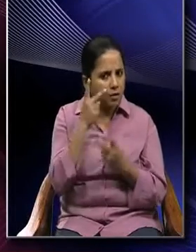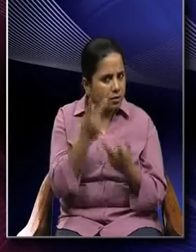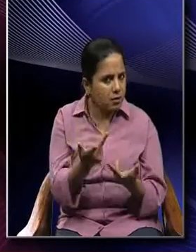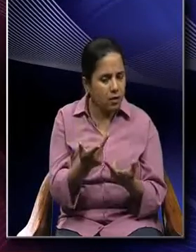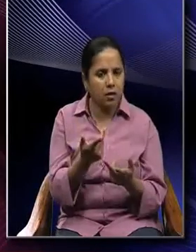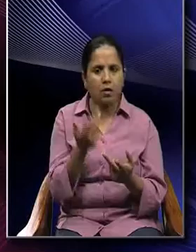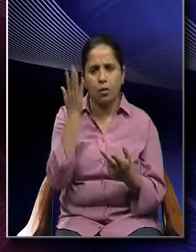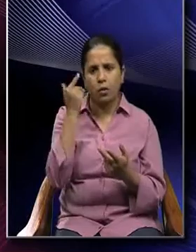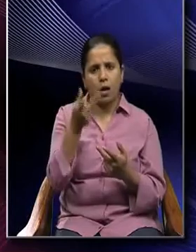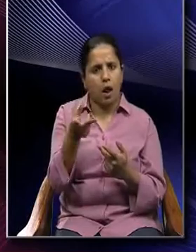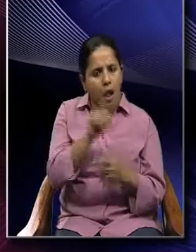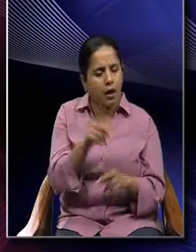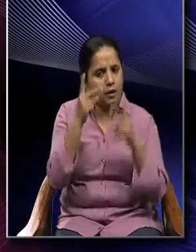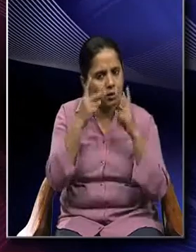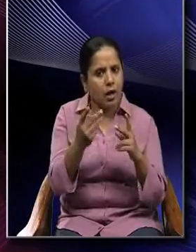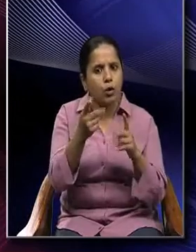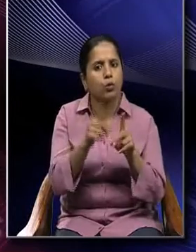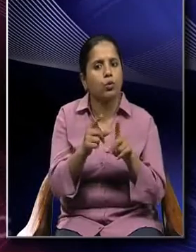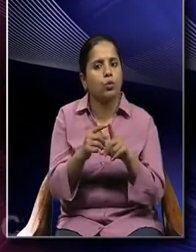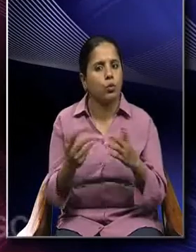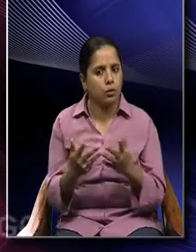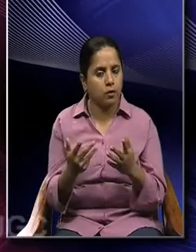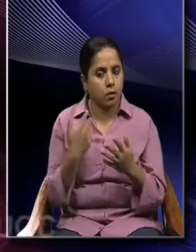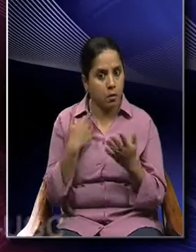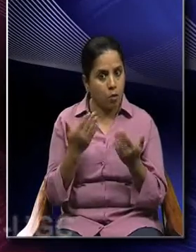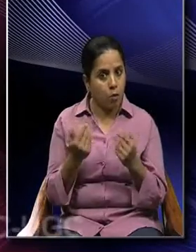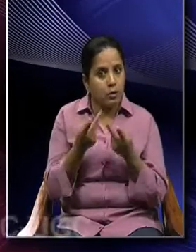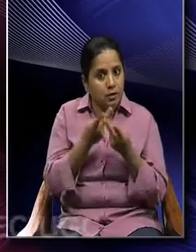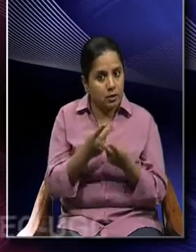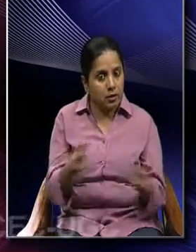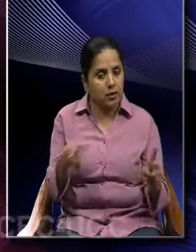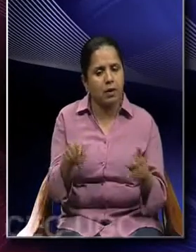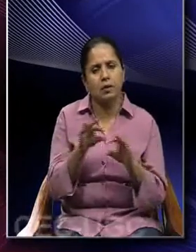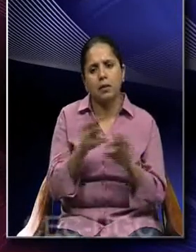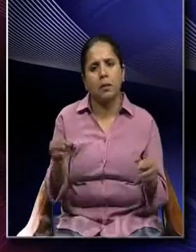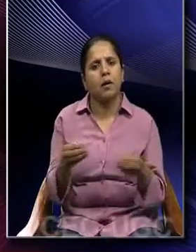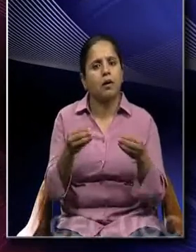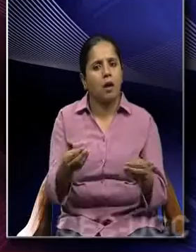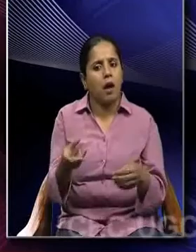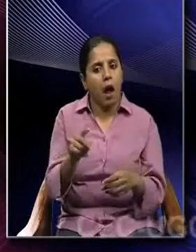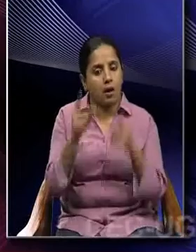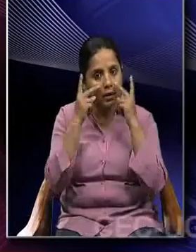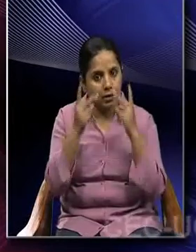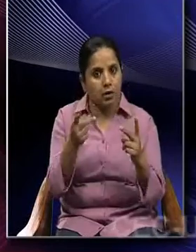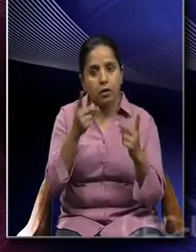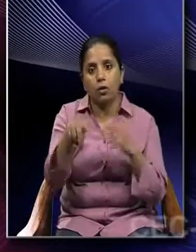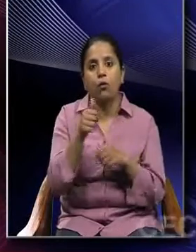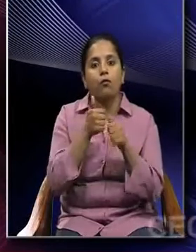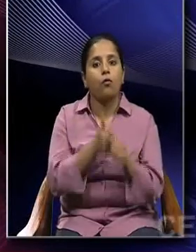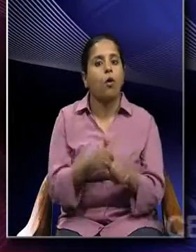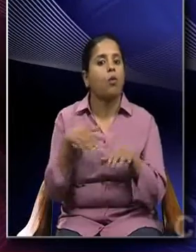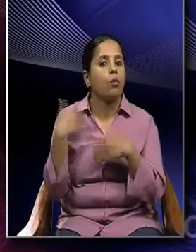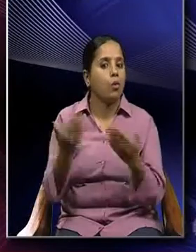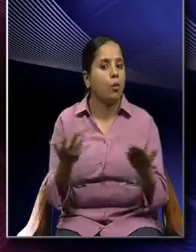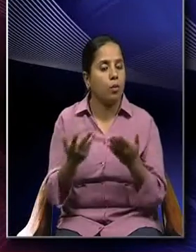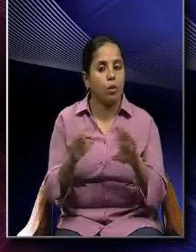a re-look on what you are doing? Can we make a difference by simply giving a re-look to what you have been following? So the